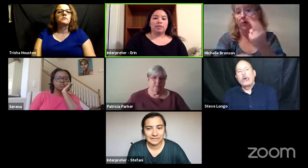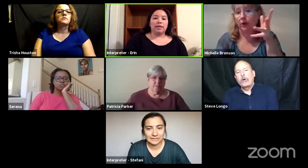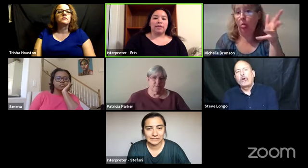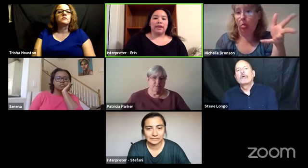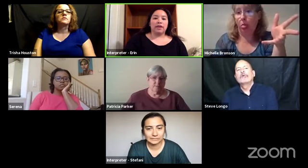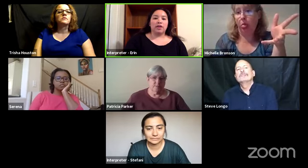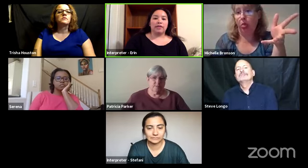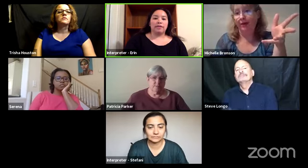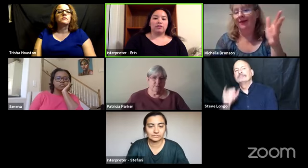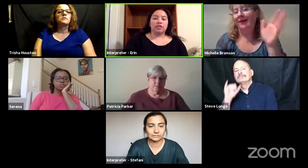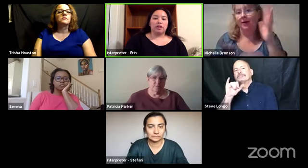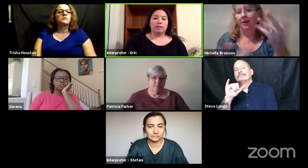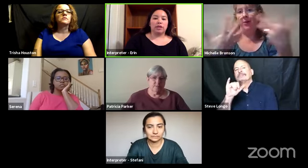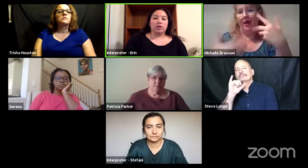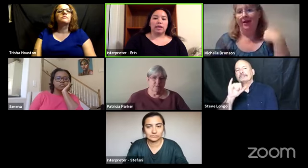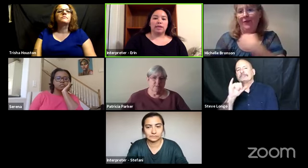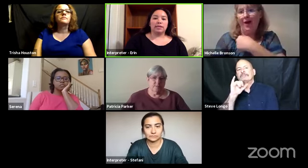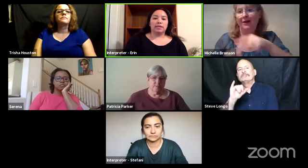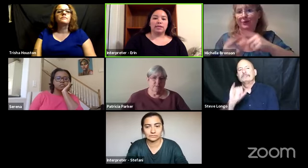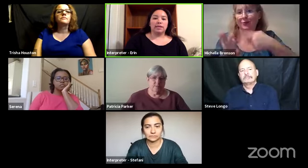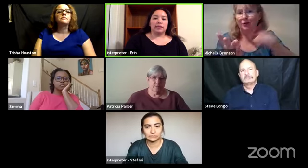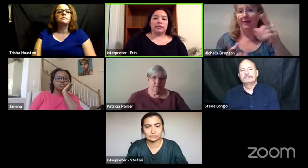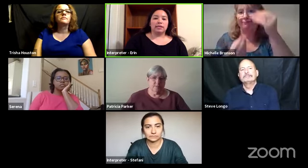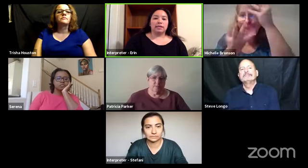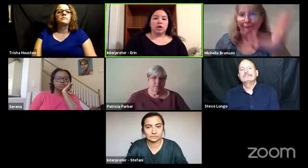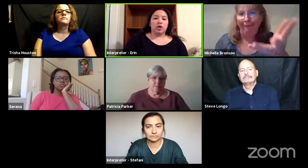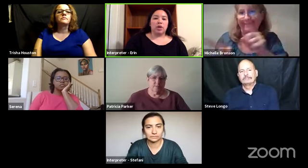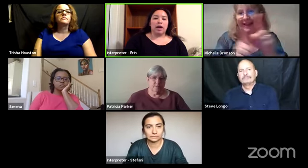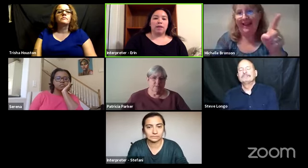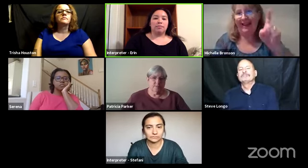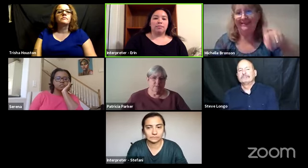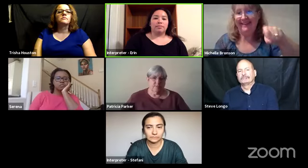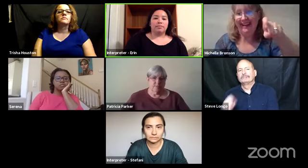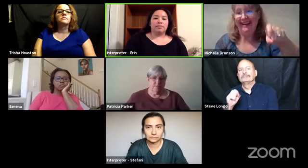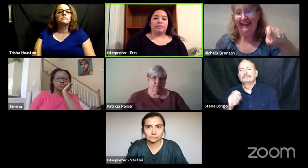be there. I think they're just not being utilized. So